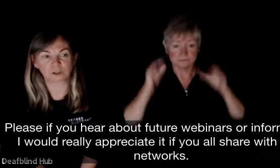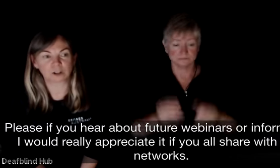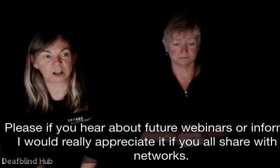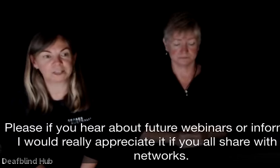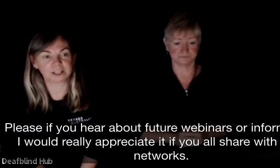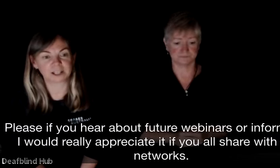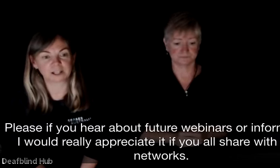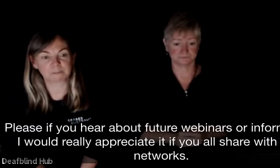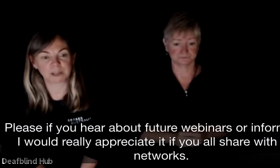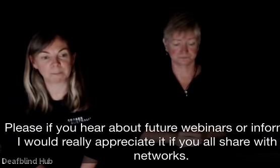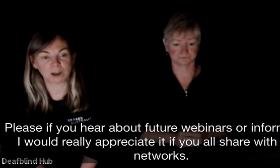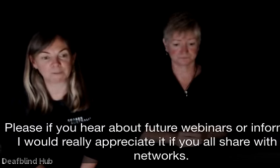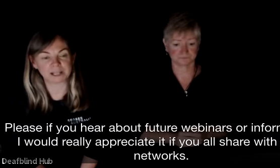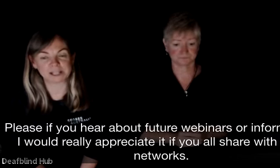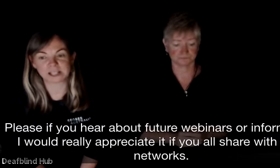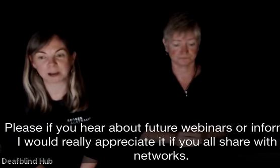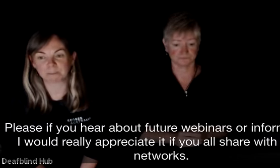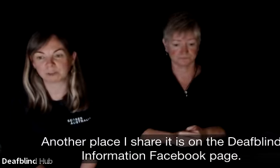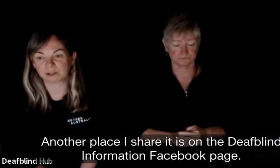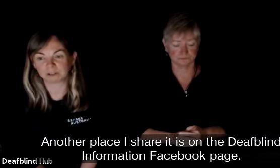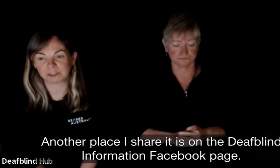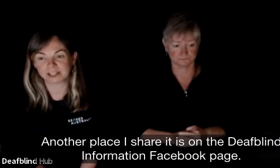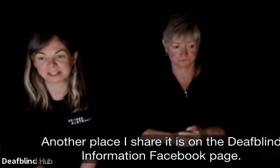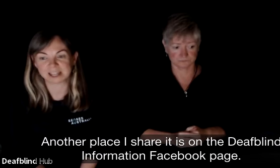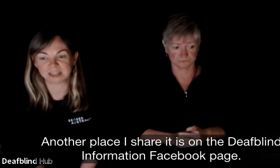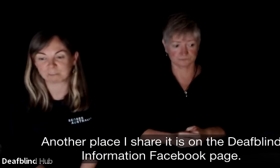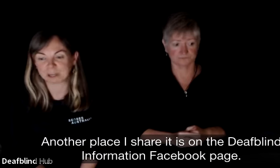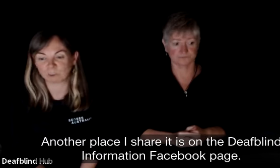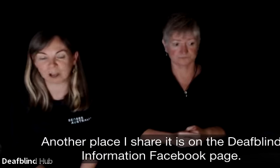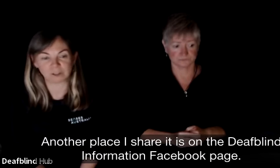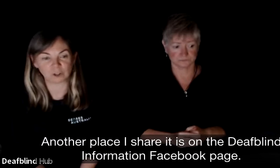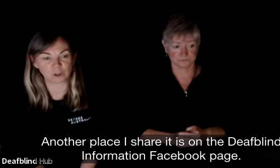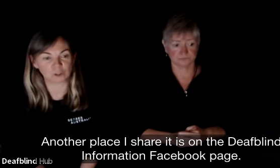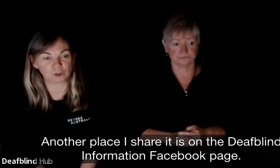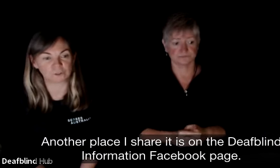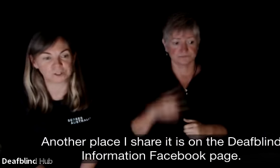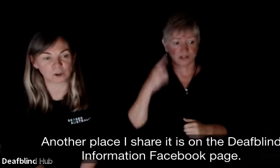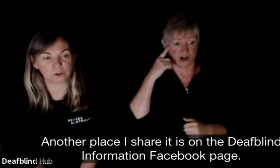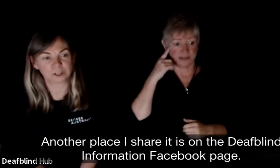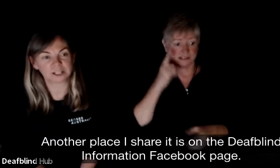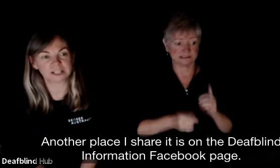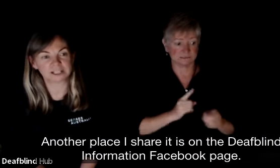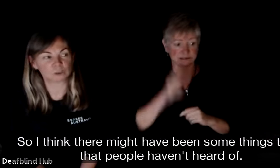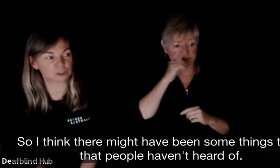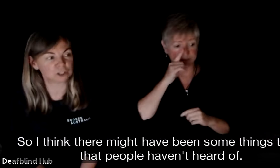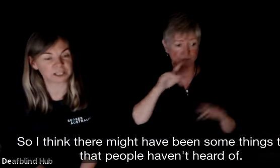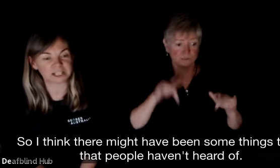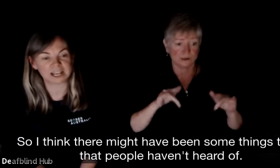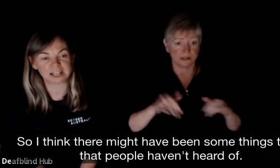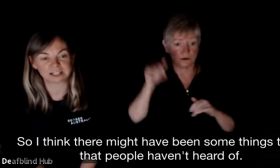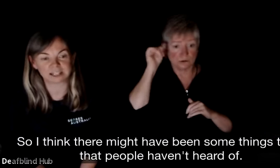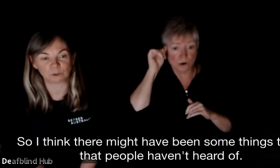So I think there might have been some things there that people haven't heard of. So it's good